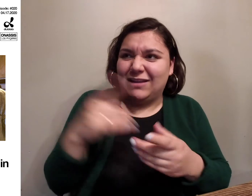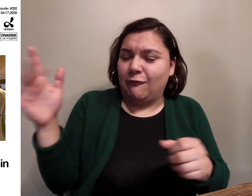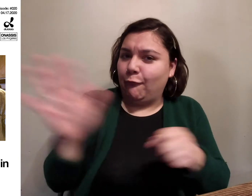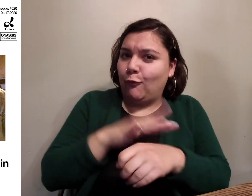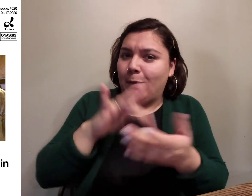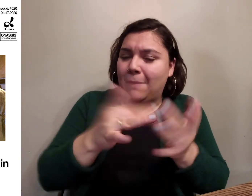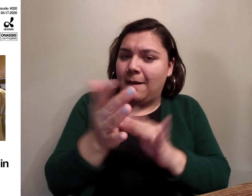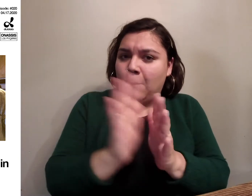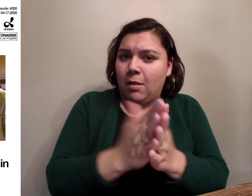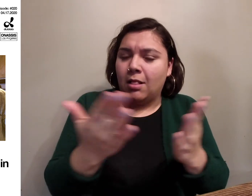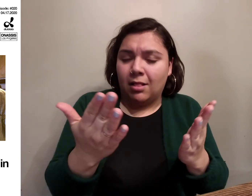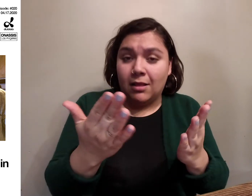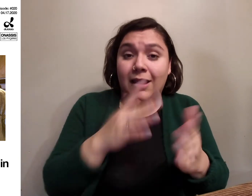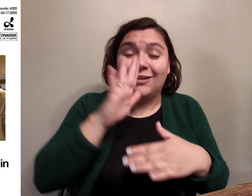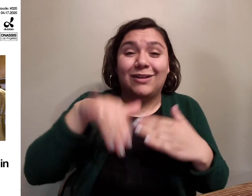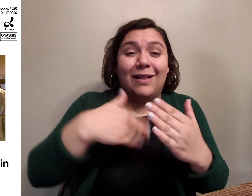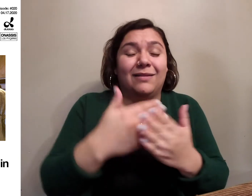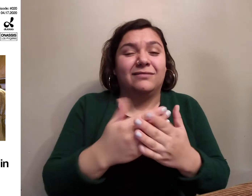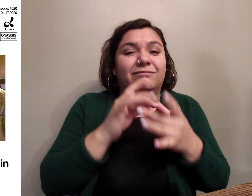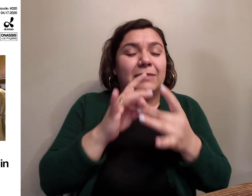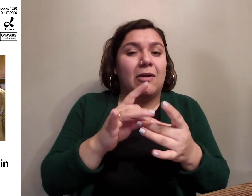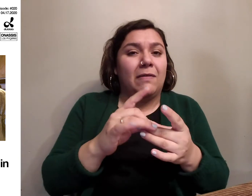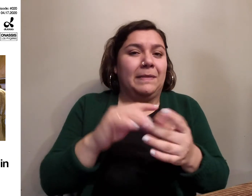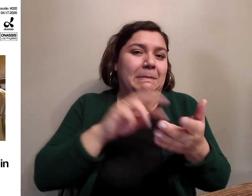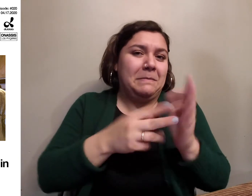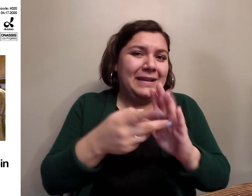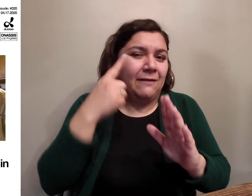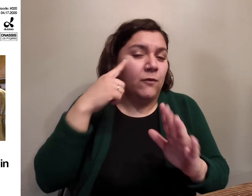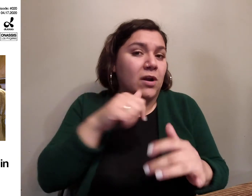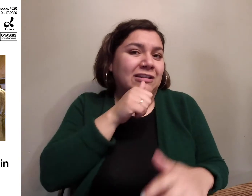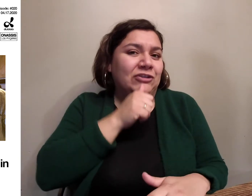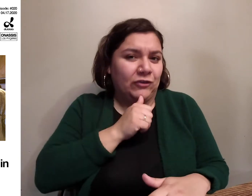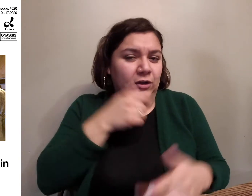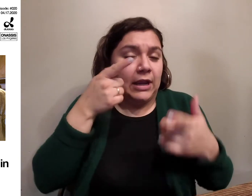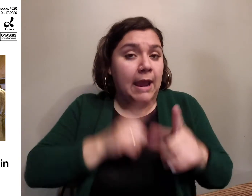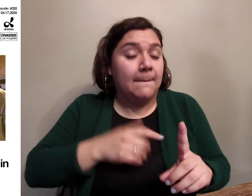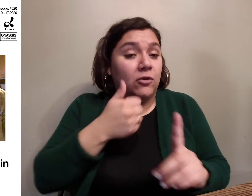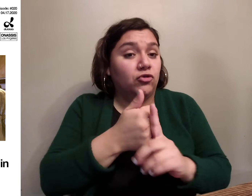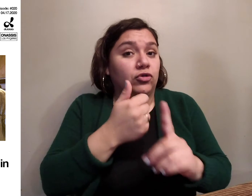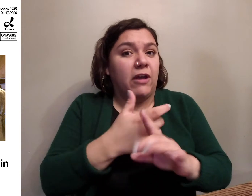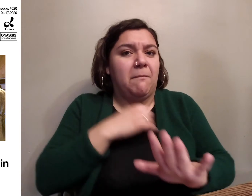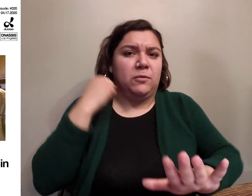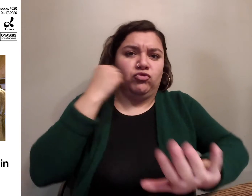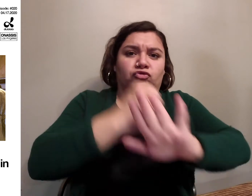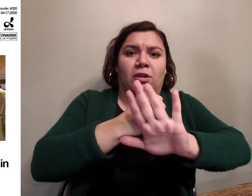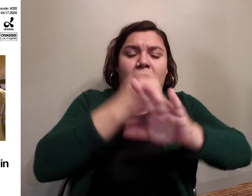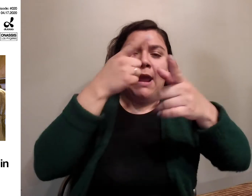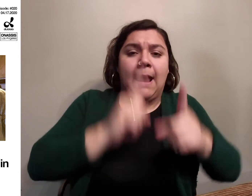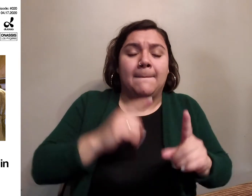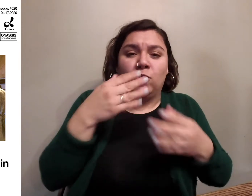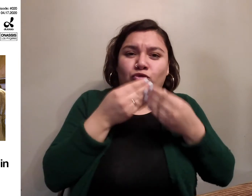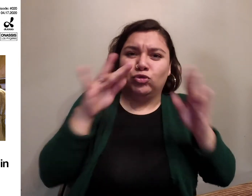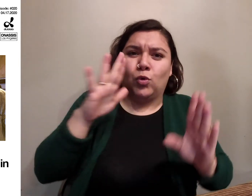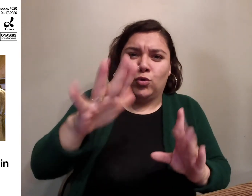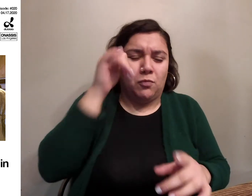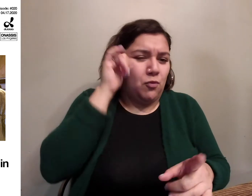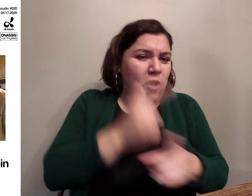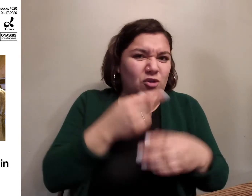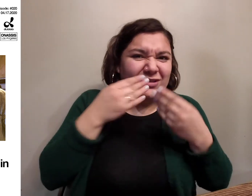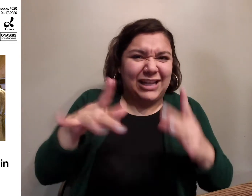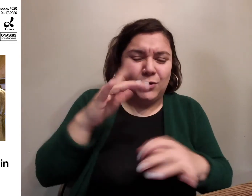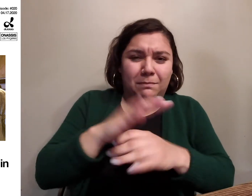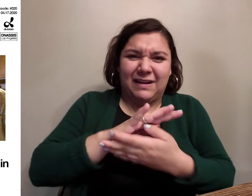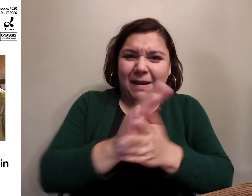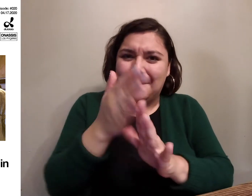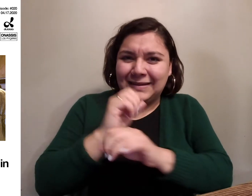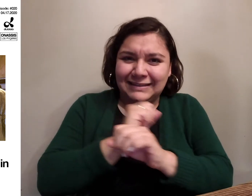meaning of suffering. Like when you are betrayed and when you are sold by your brothers into slavery, and somehow when you are sent